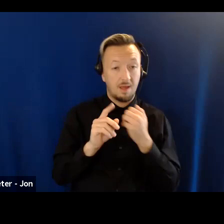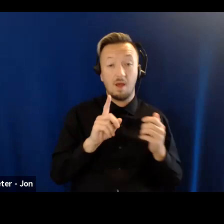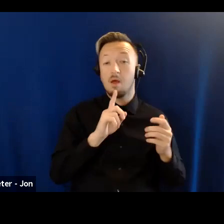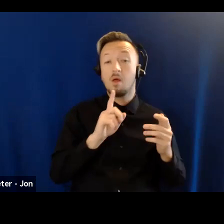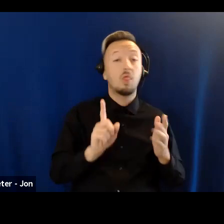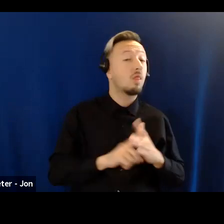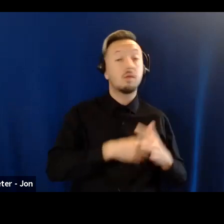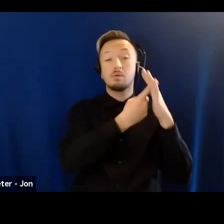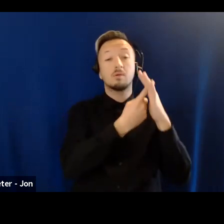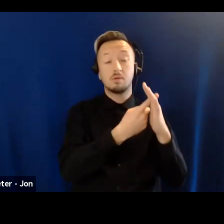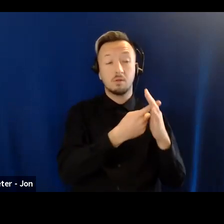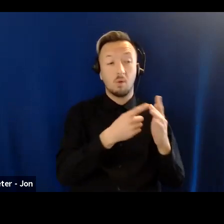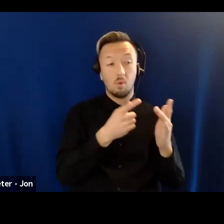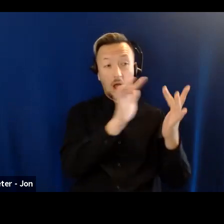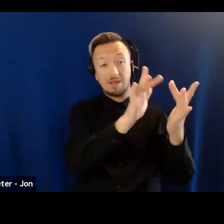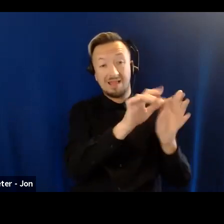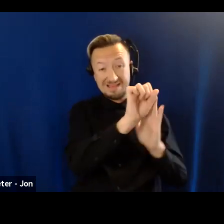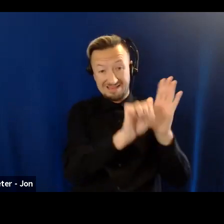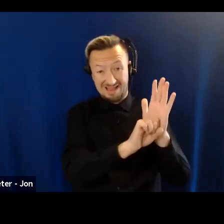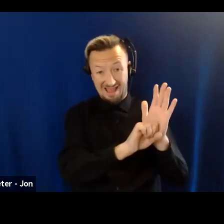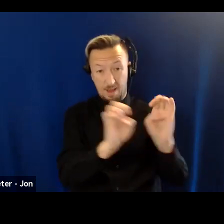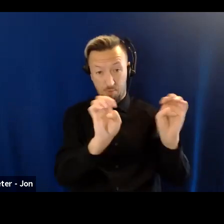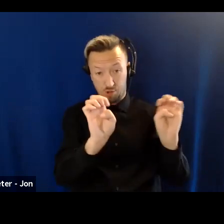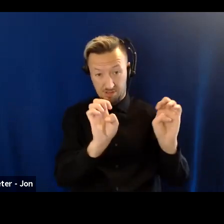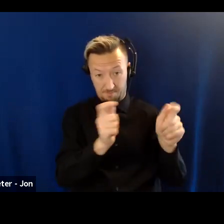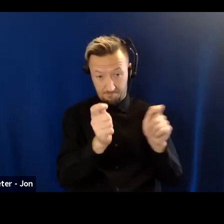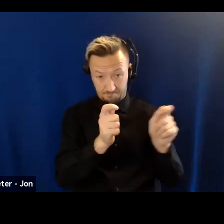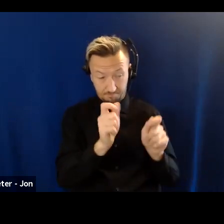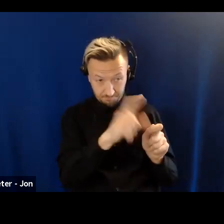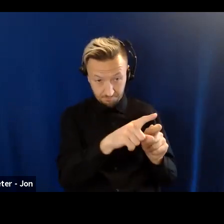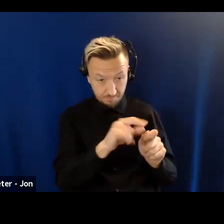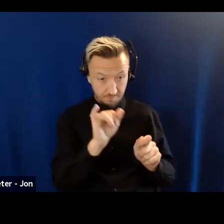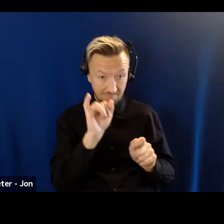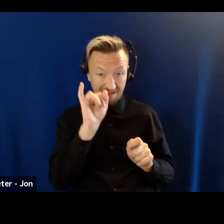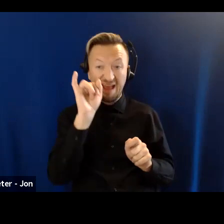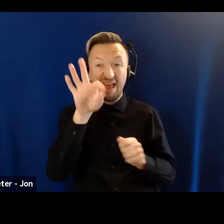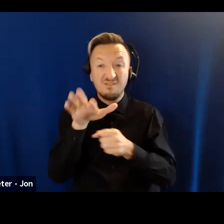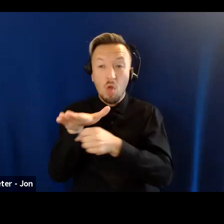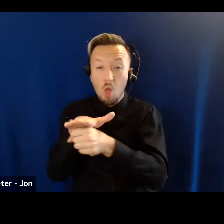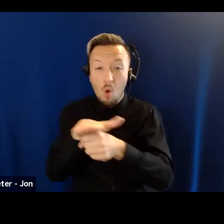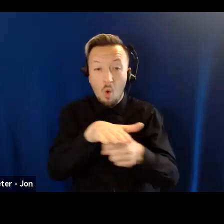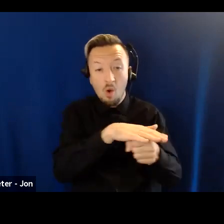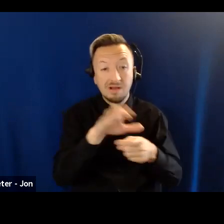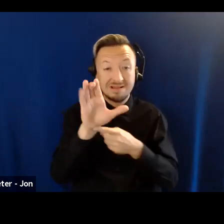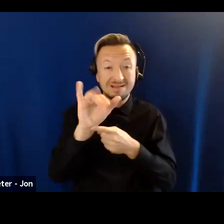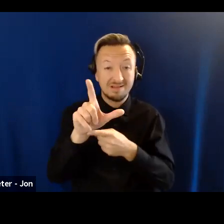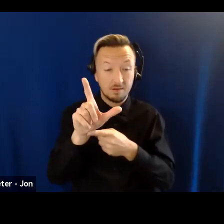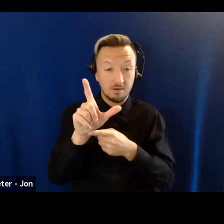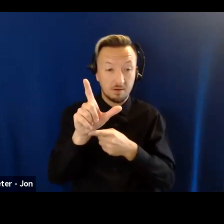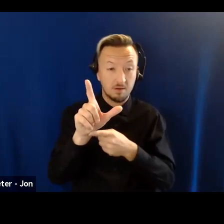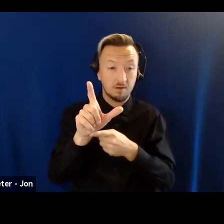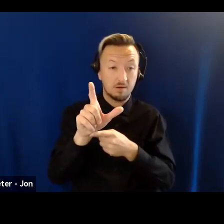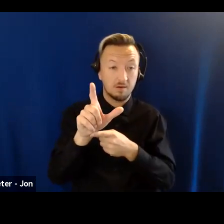state emergency management that if local sales and disabled